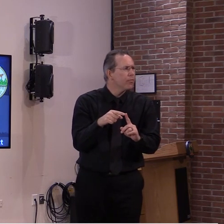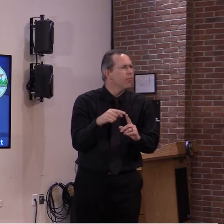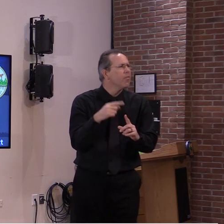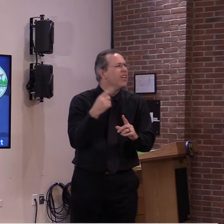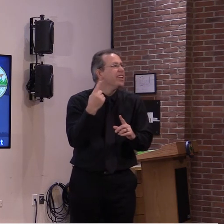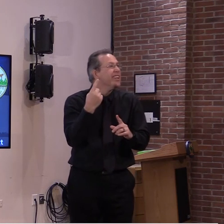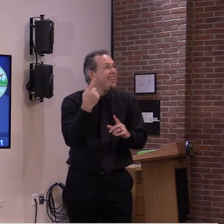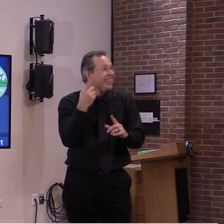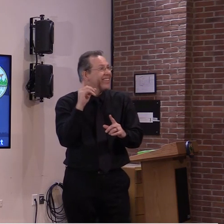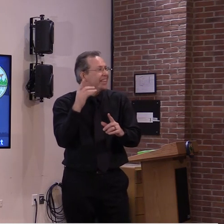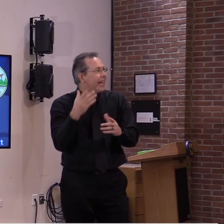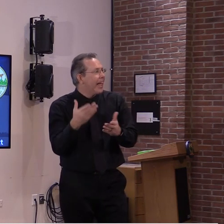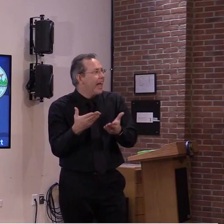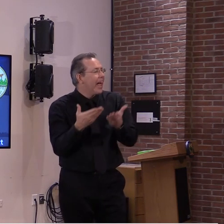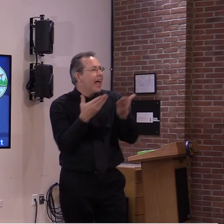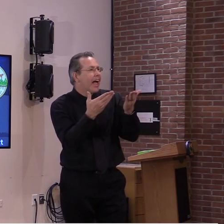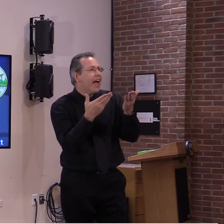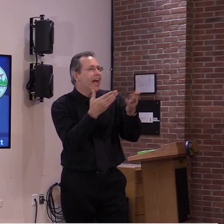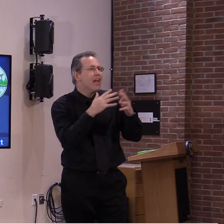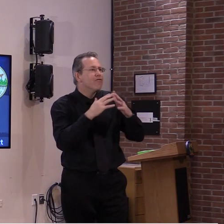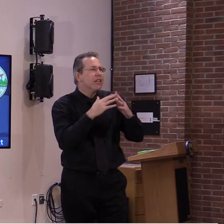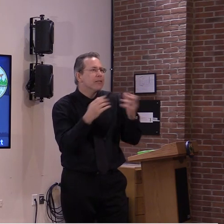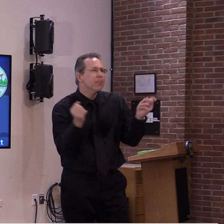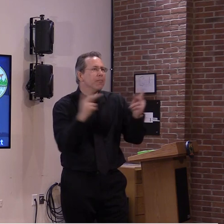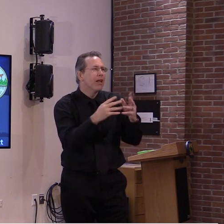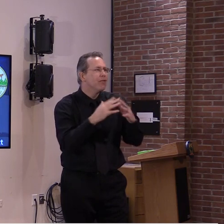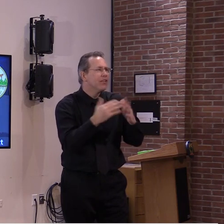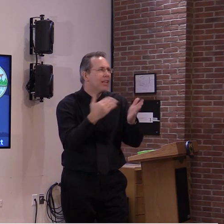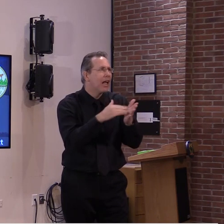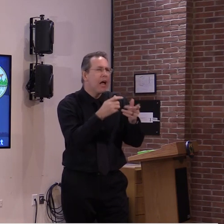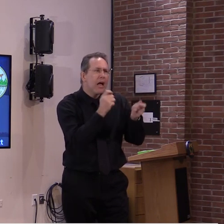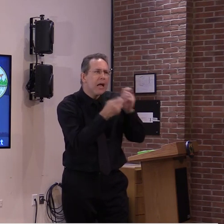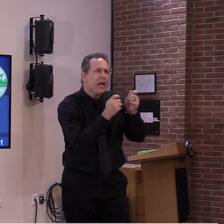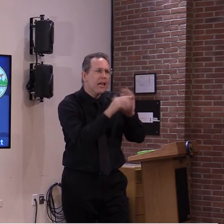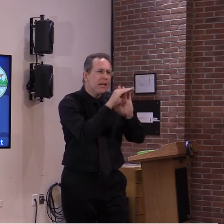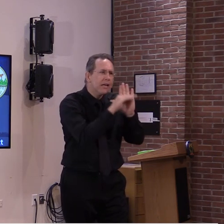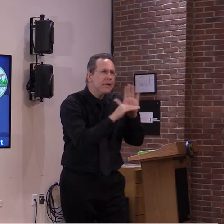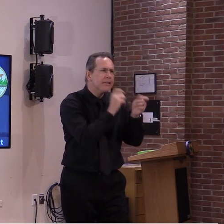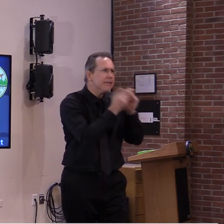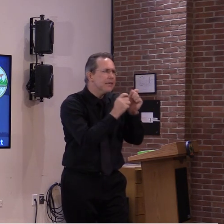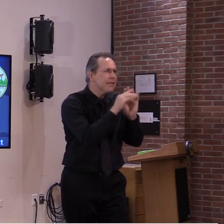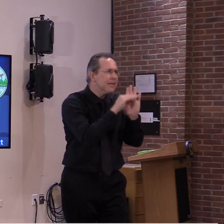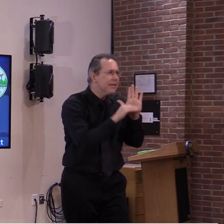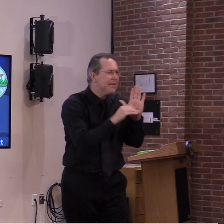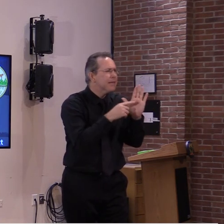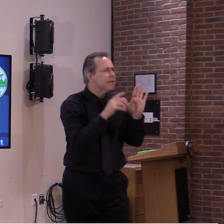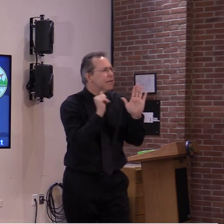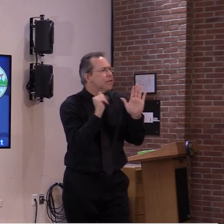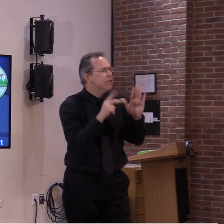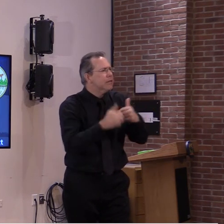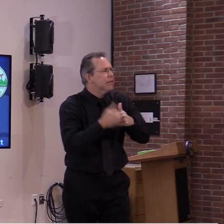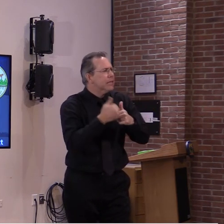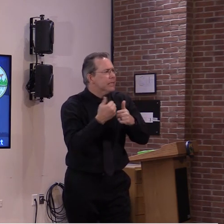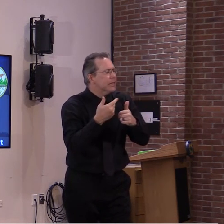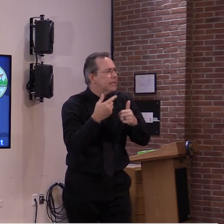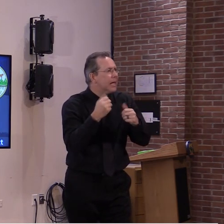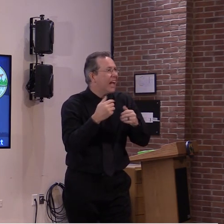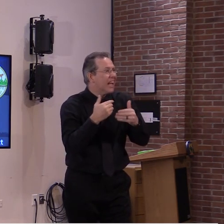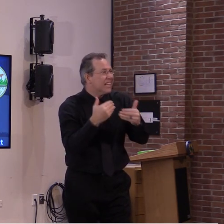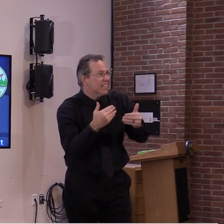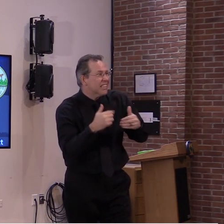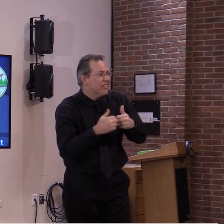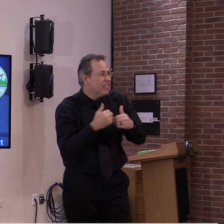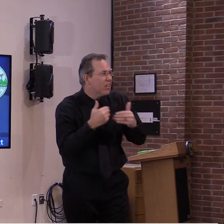risks associated with their sport have been hand-waved as well. They note that while their competition is high contact, it's also